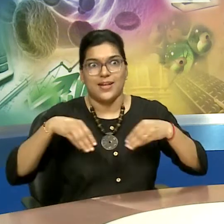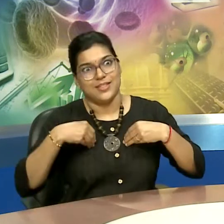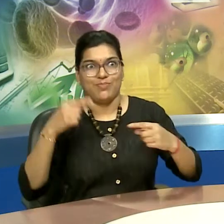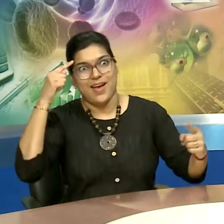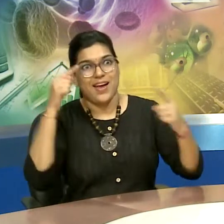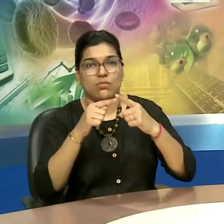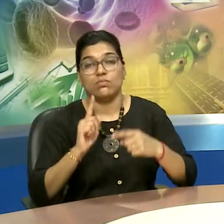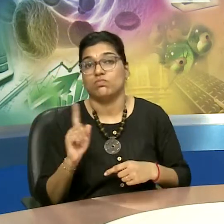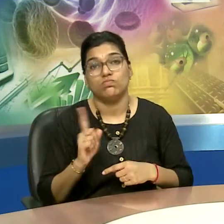states.